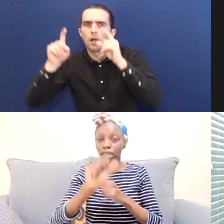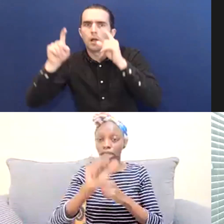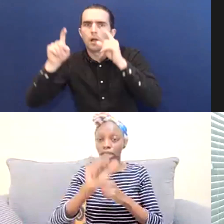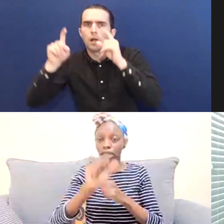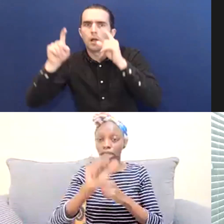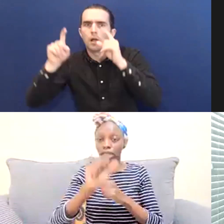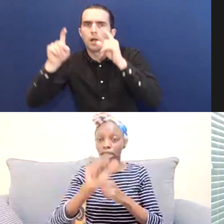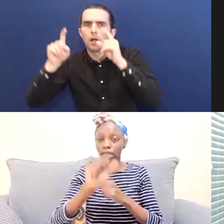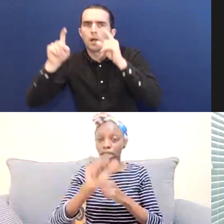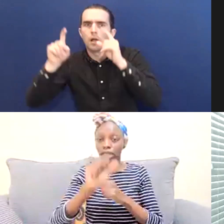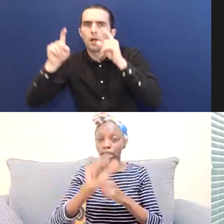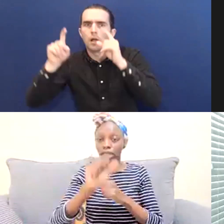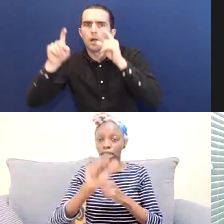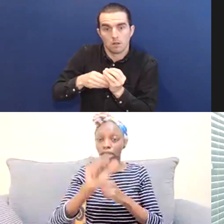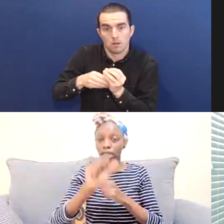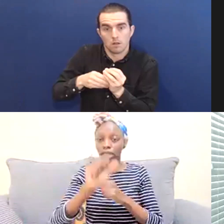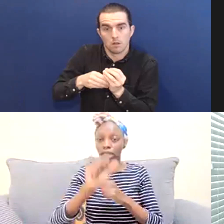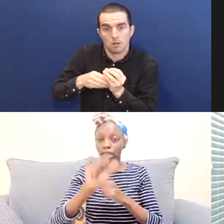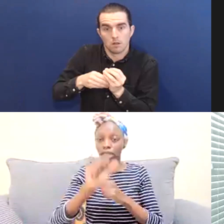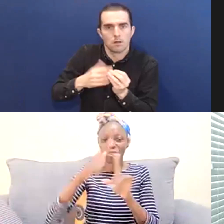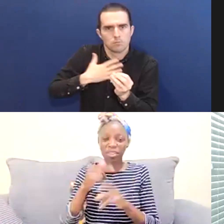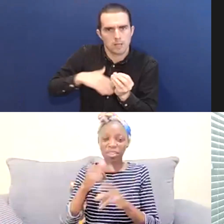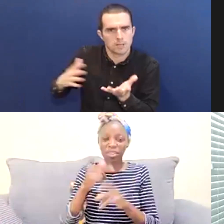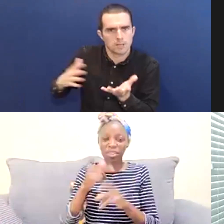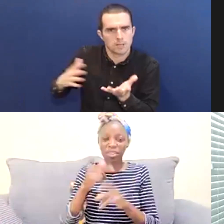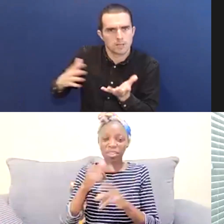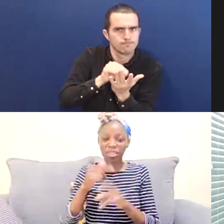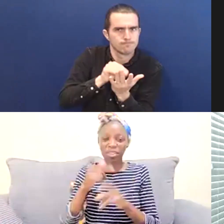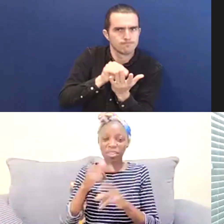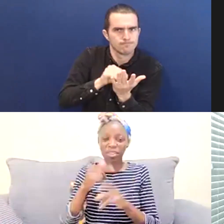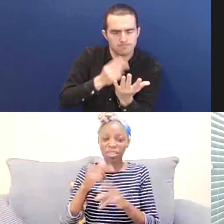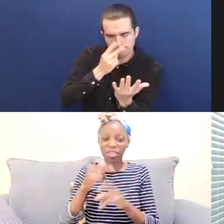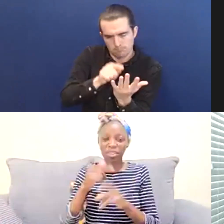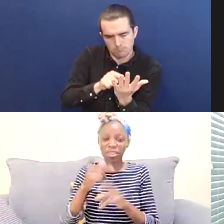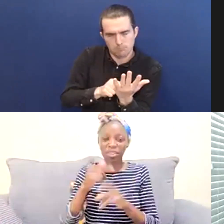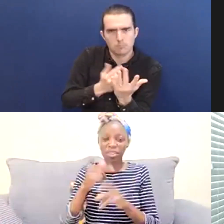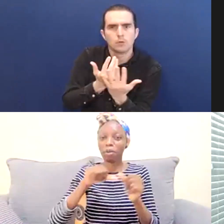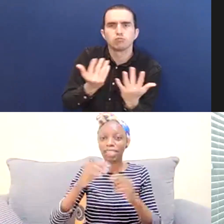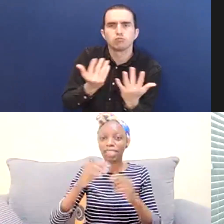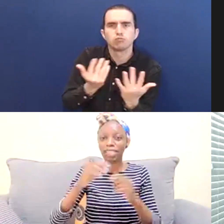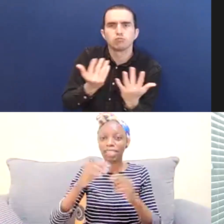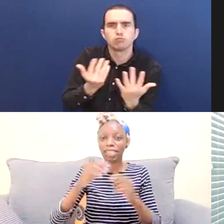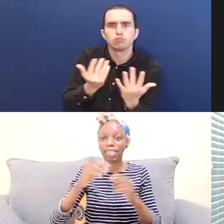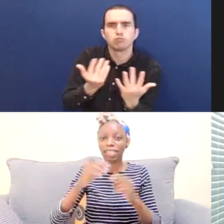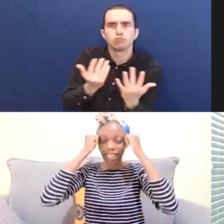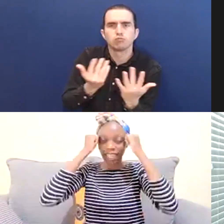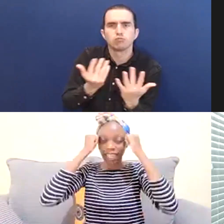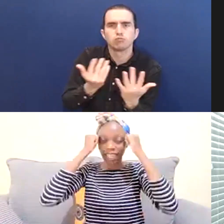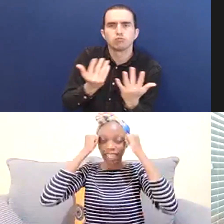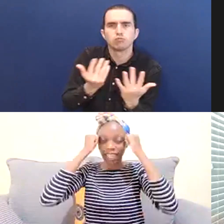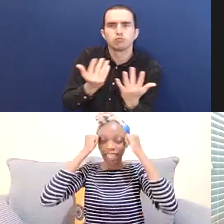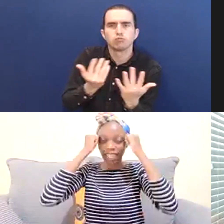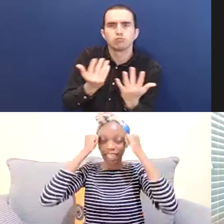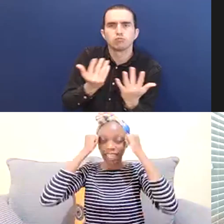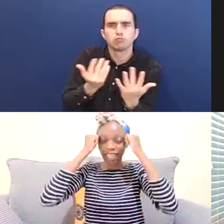the COVID-19 experiences. So let me share a bit more about this study today. What we've done